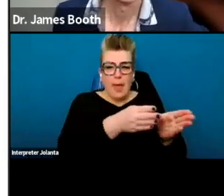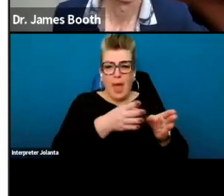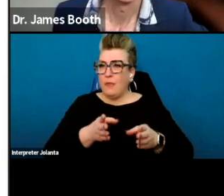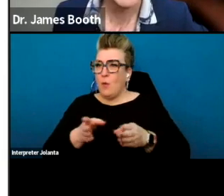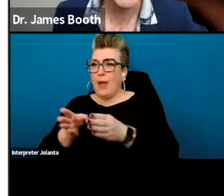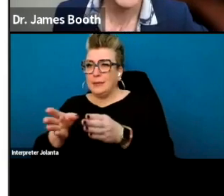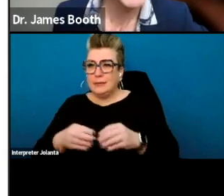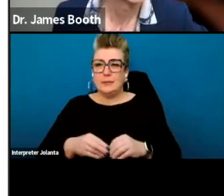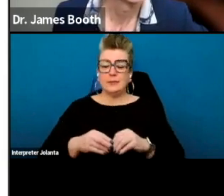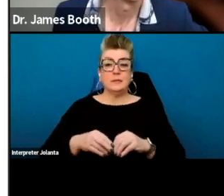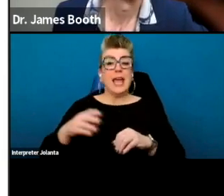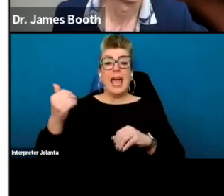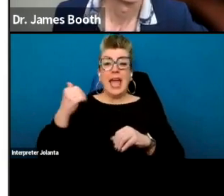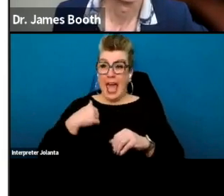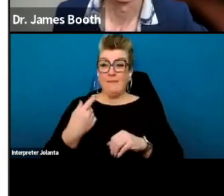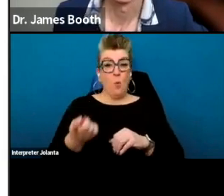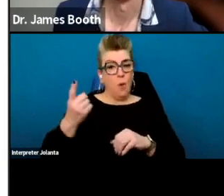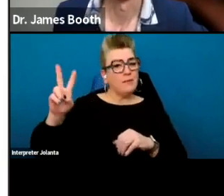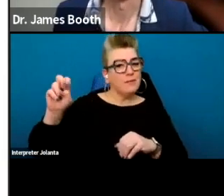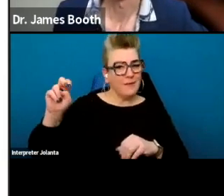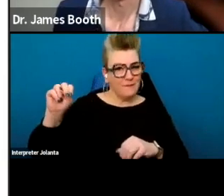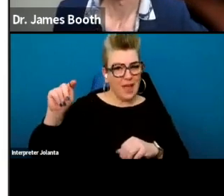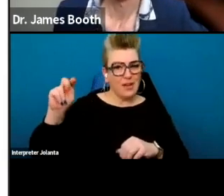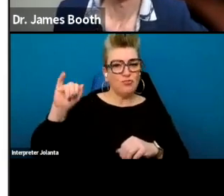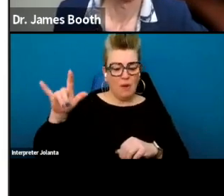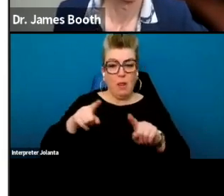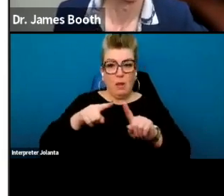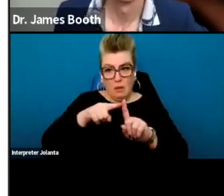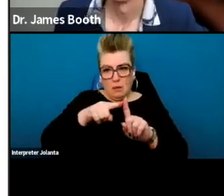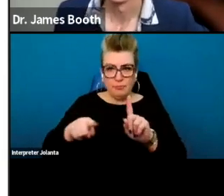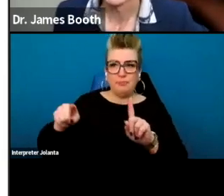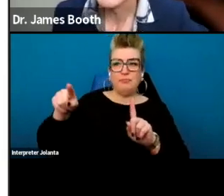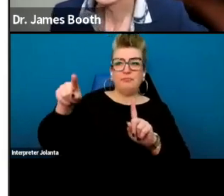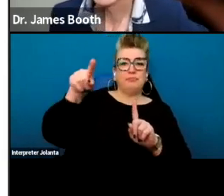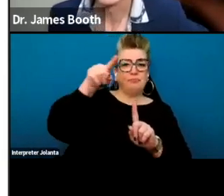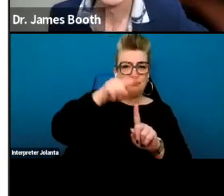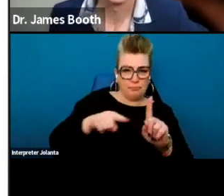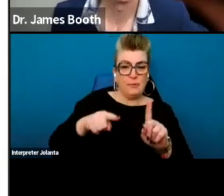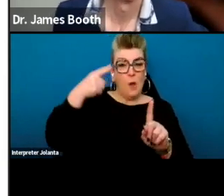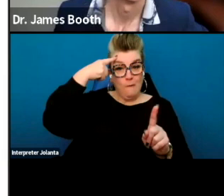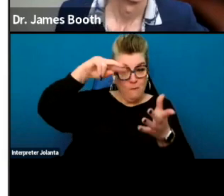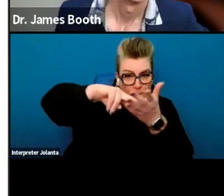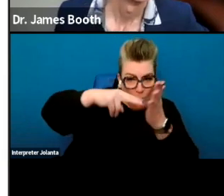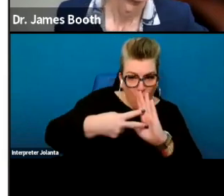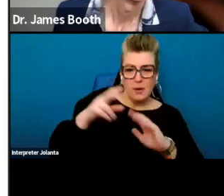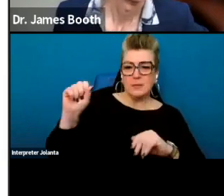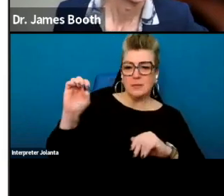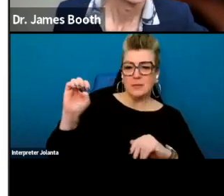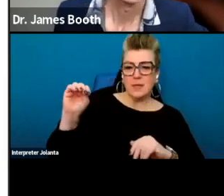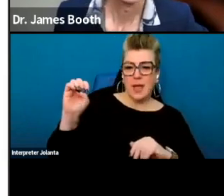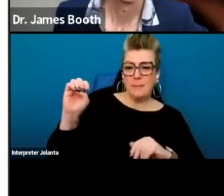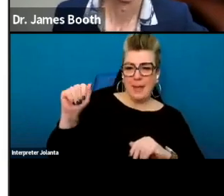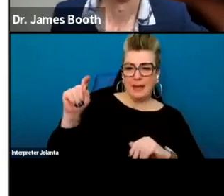argues that there is a ventral pathway involved in semantic processing, or the meaning of words. This